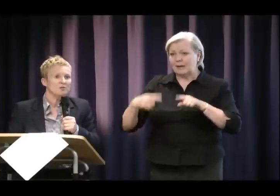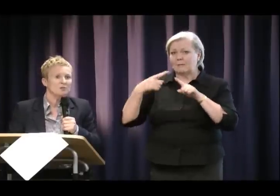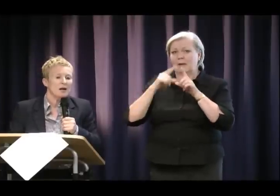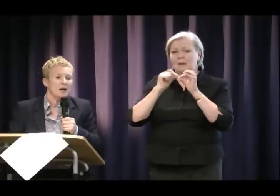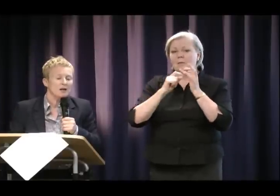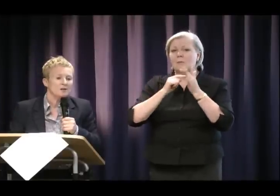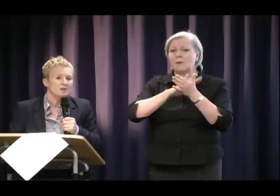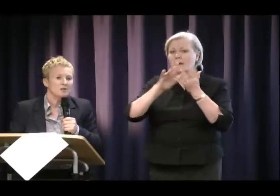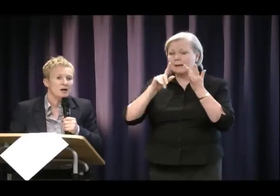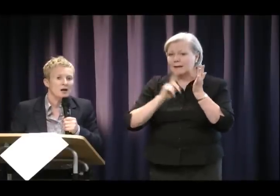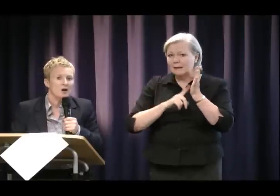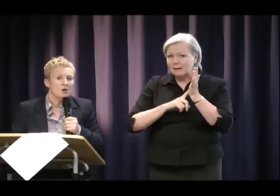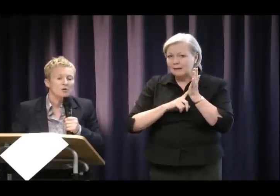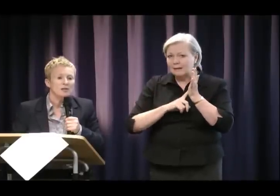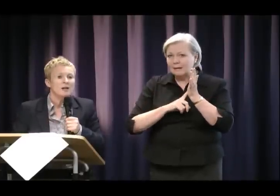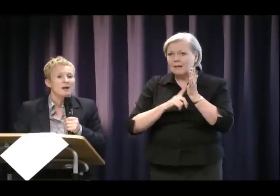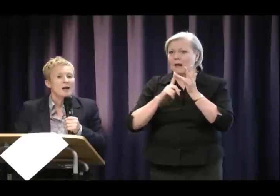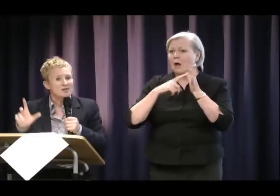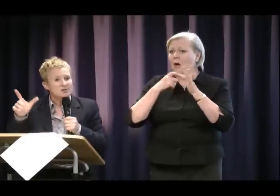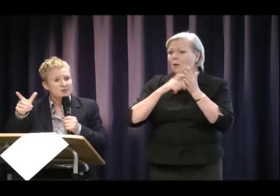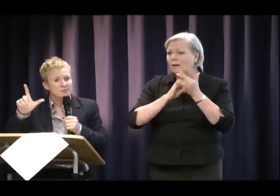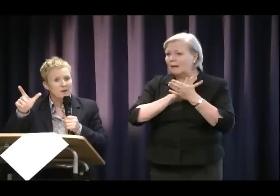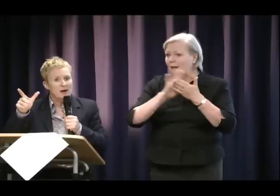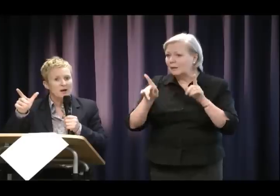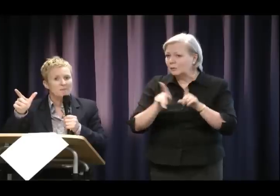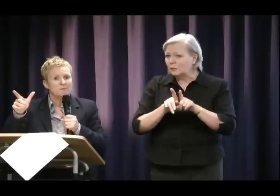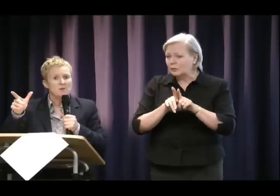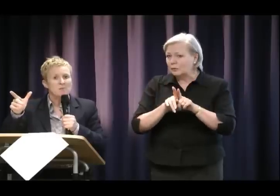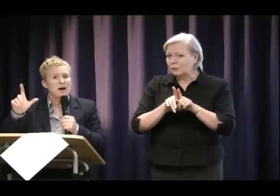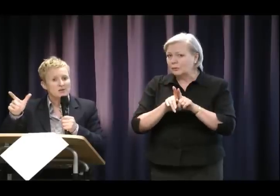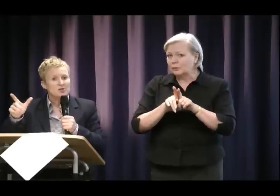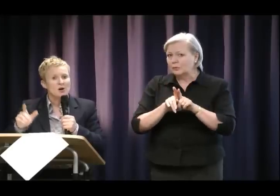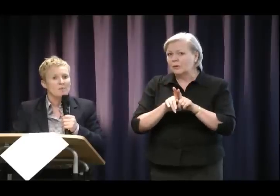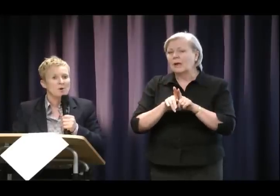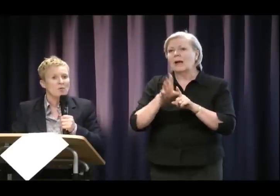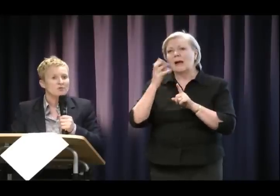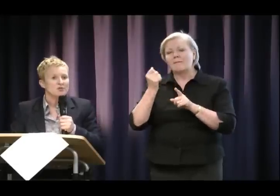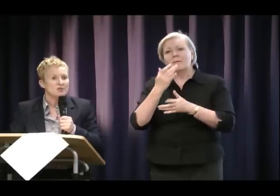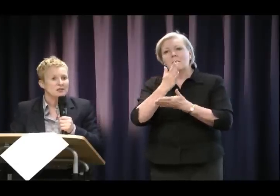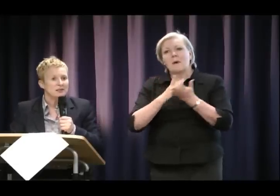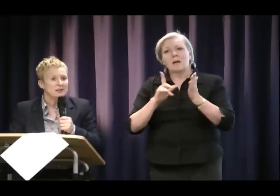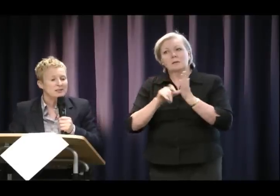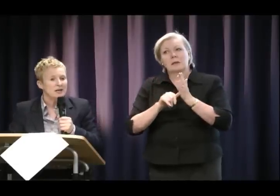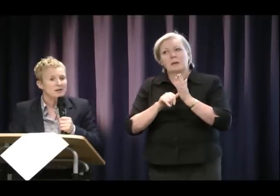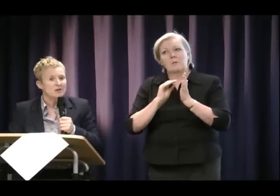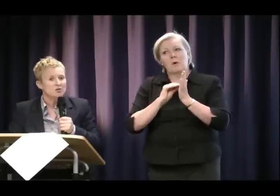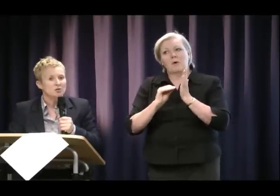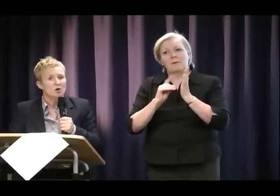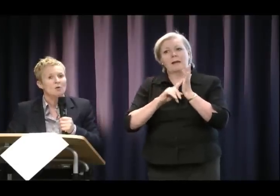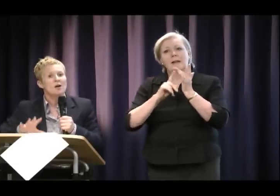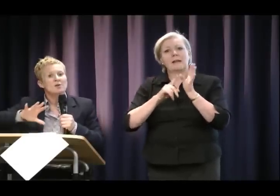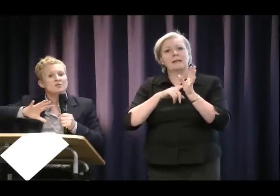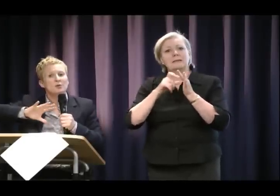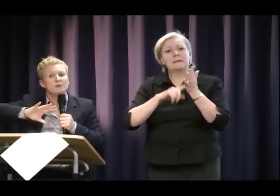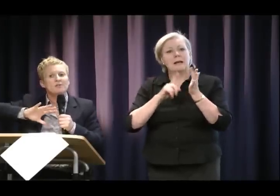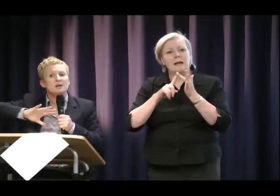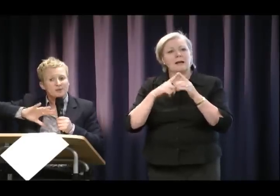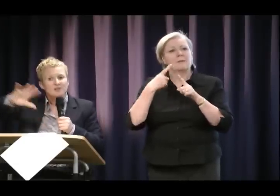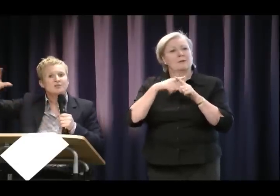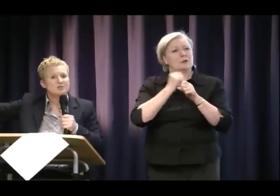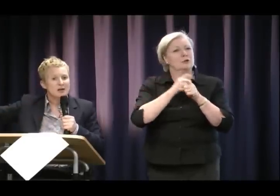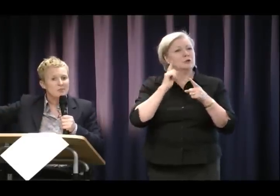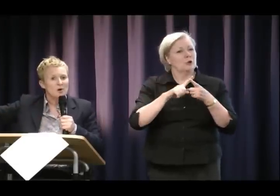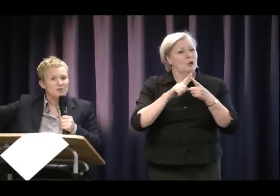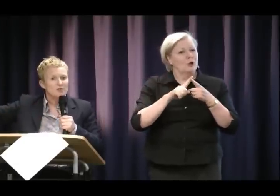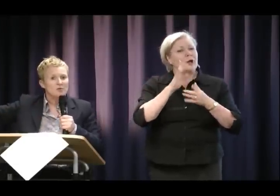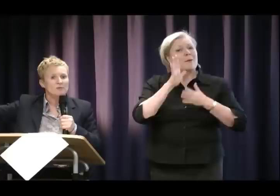Box Hill and Oakley, and some part-time offices in Lilydale and Geelong. So VicDev